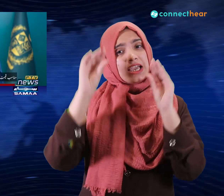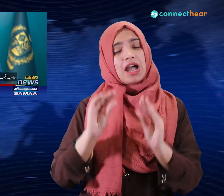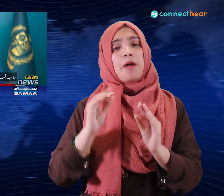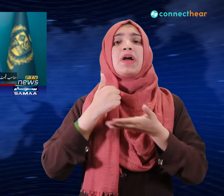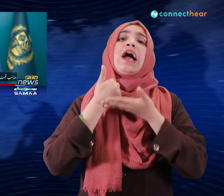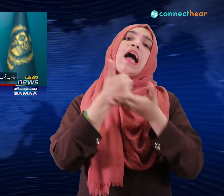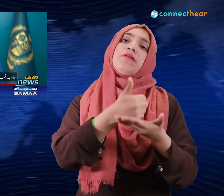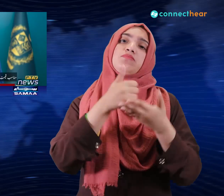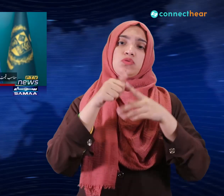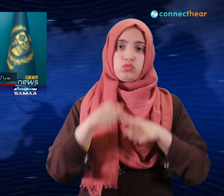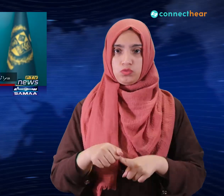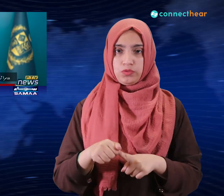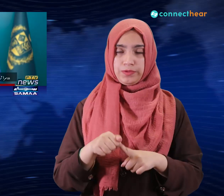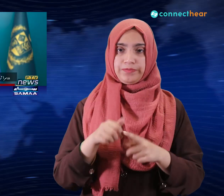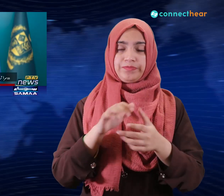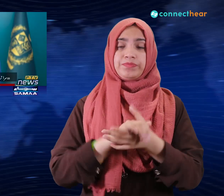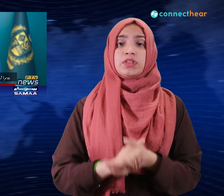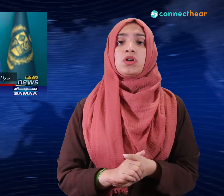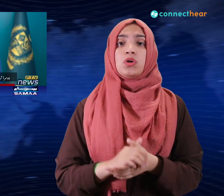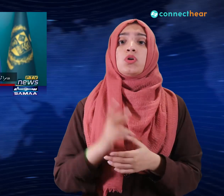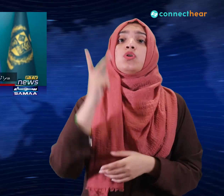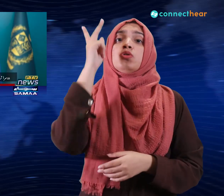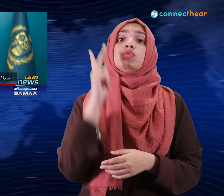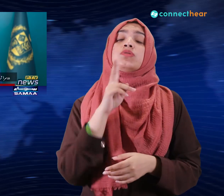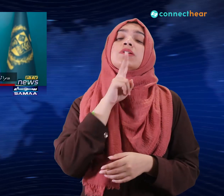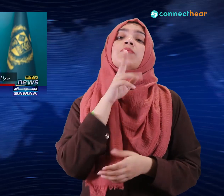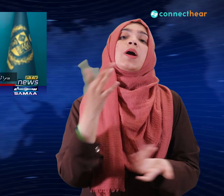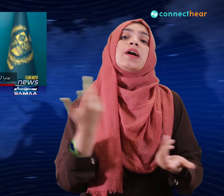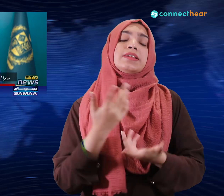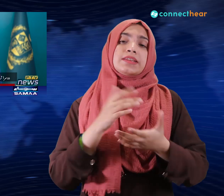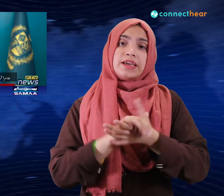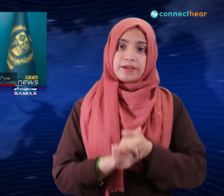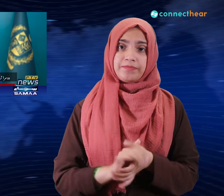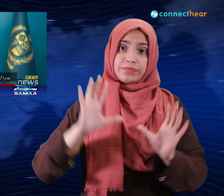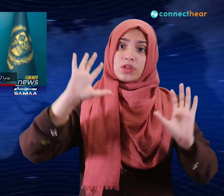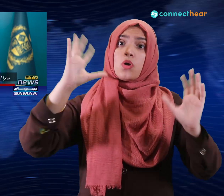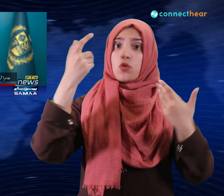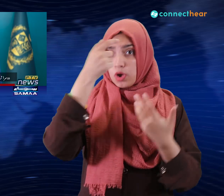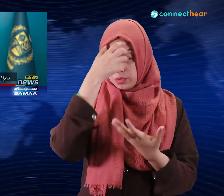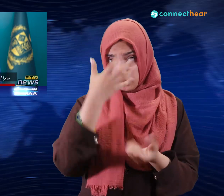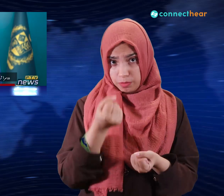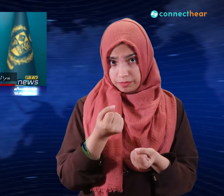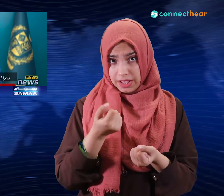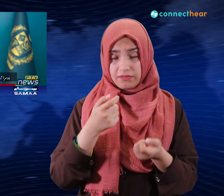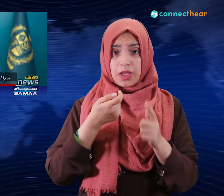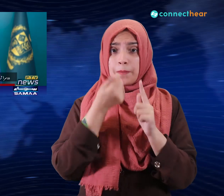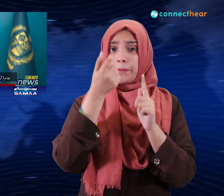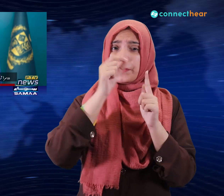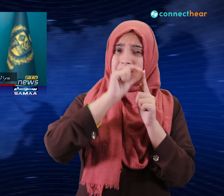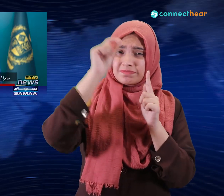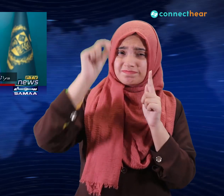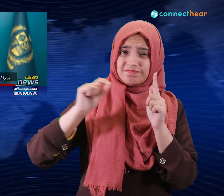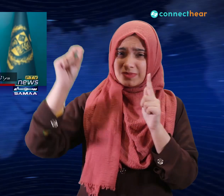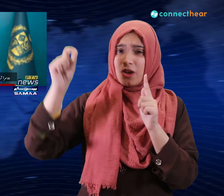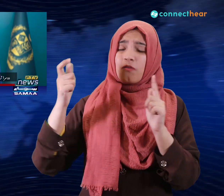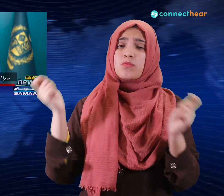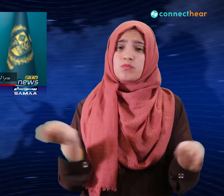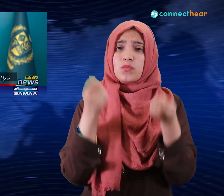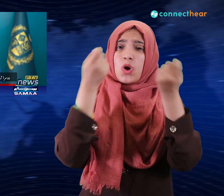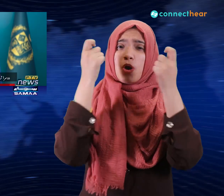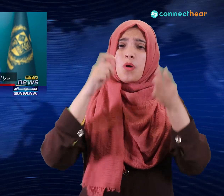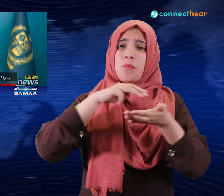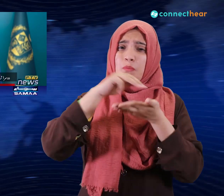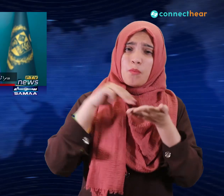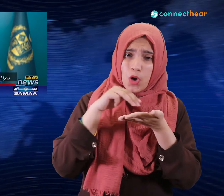prices. Second, adequate finance must be mobilized to enable the developing countries